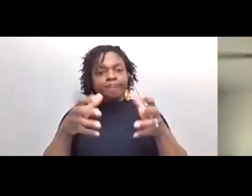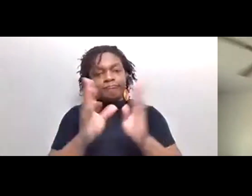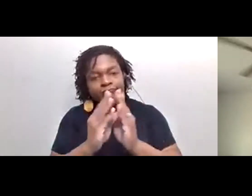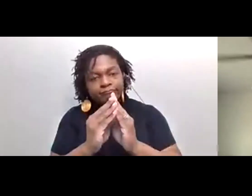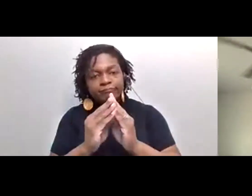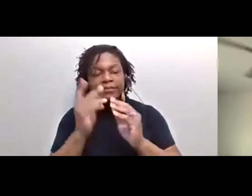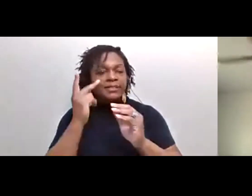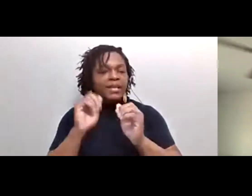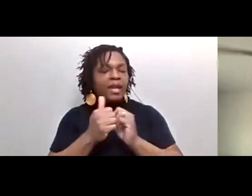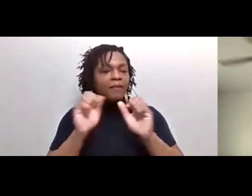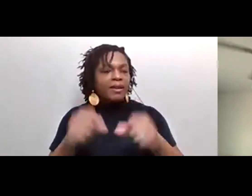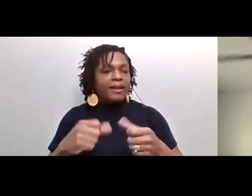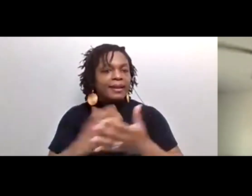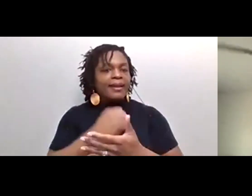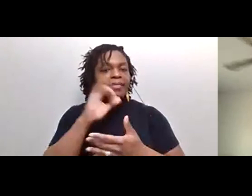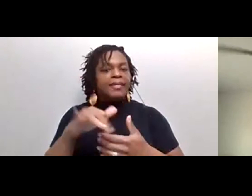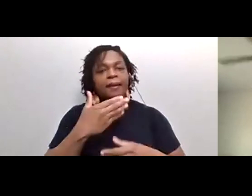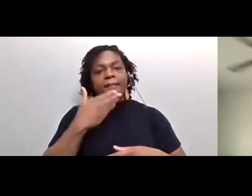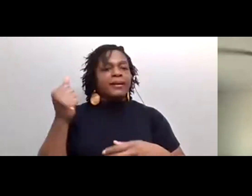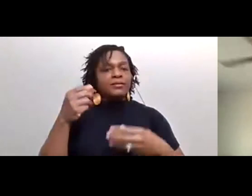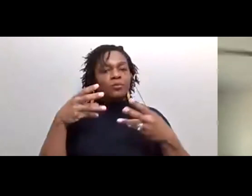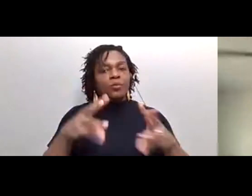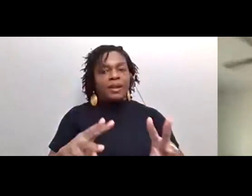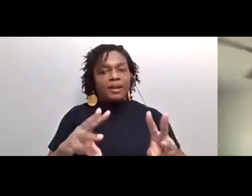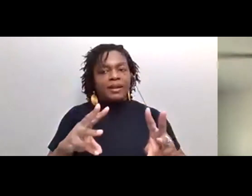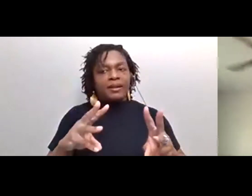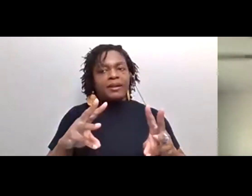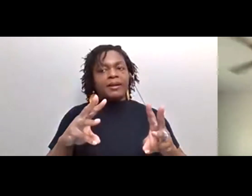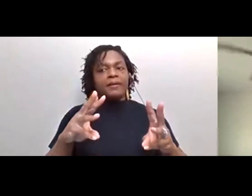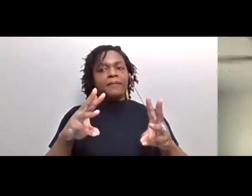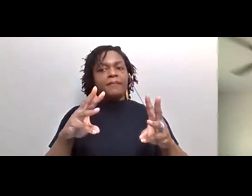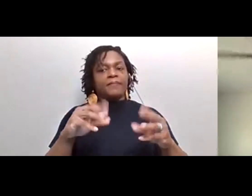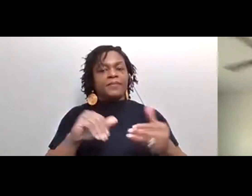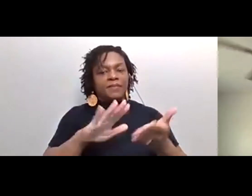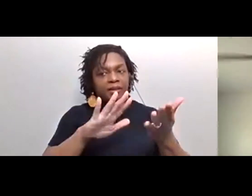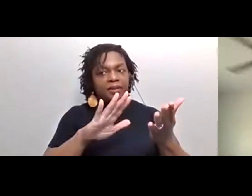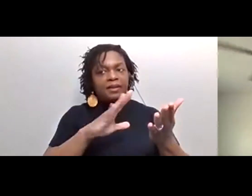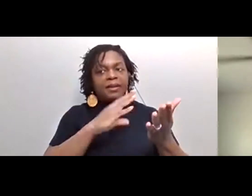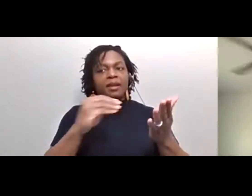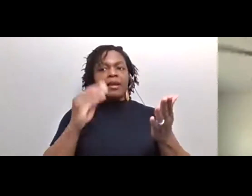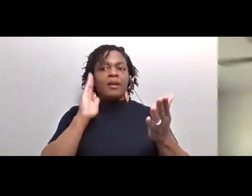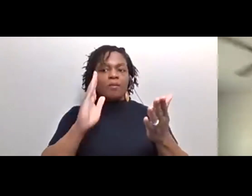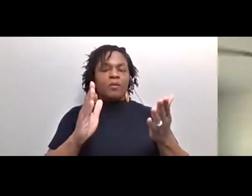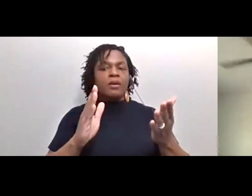how we can get the most effective way to do that. We will be doing that